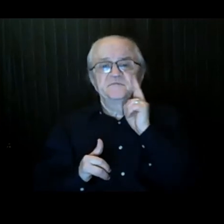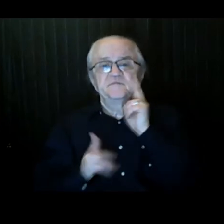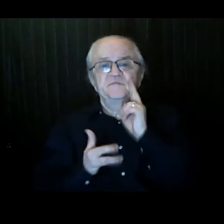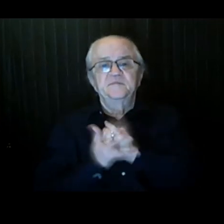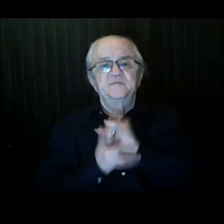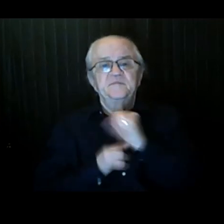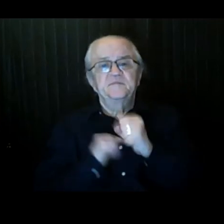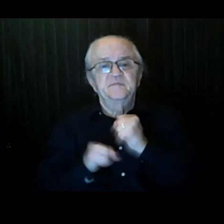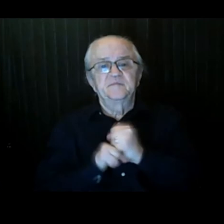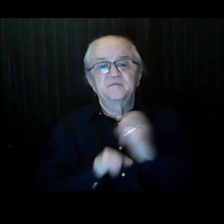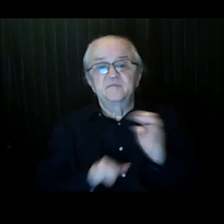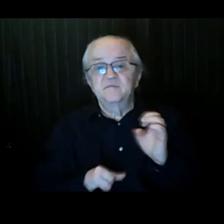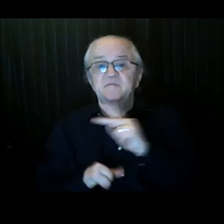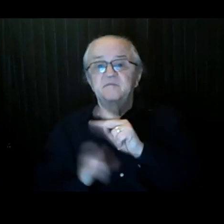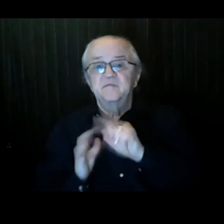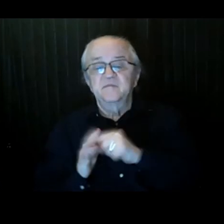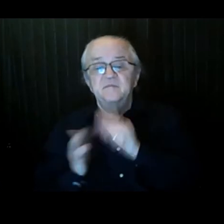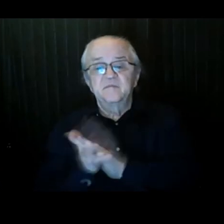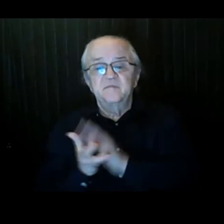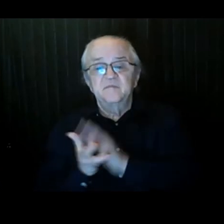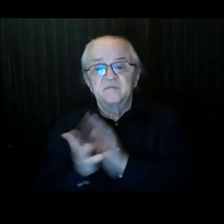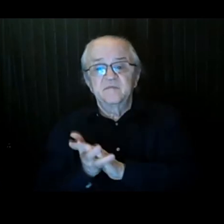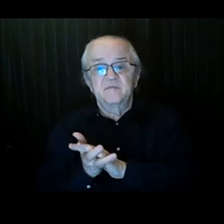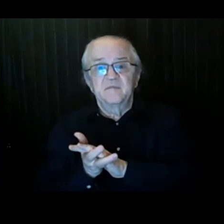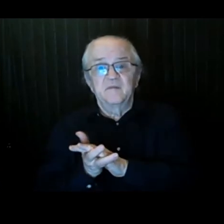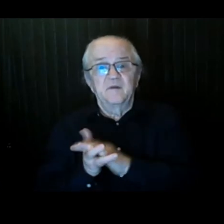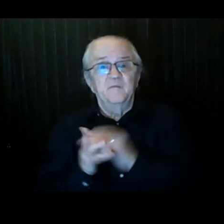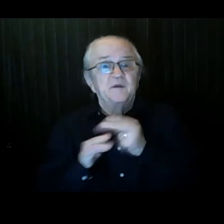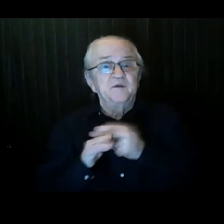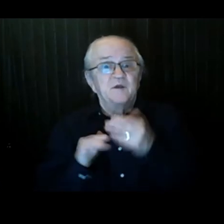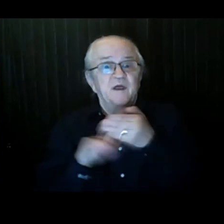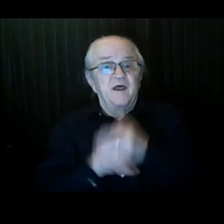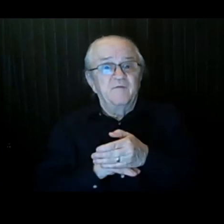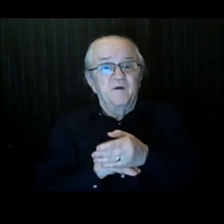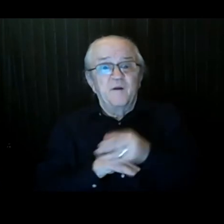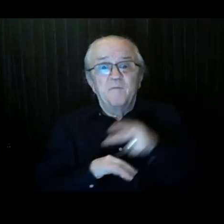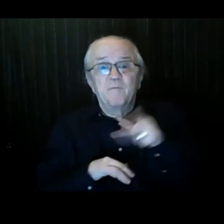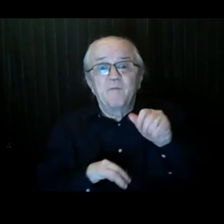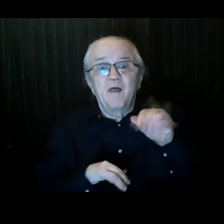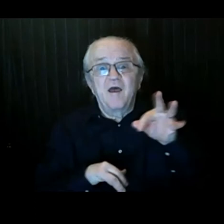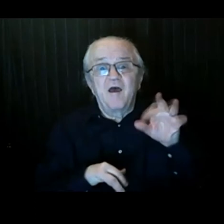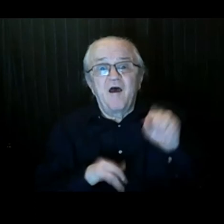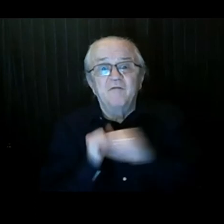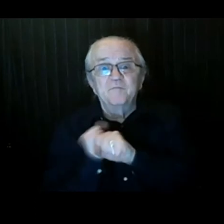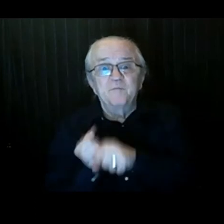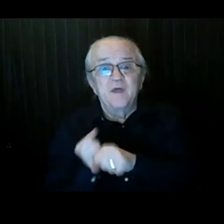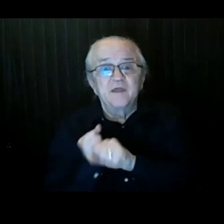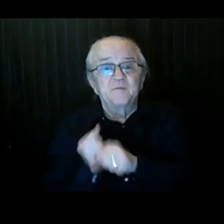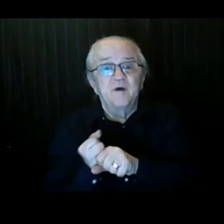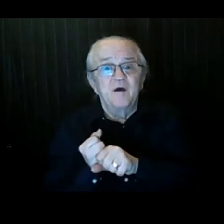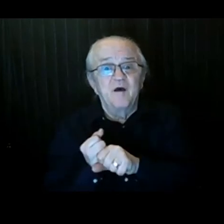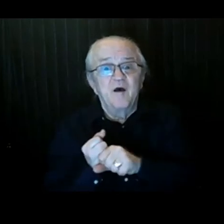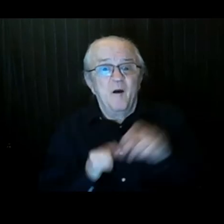back, we started school, but we also started the playoffs not long after that. And those playoff games where Boston